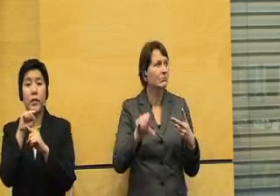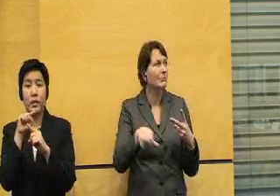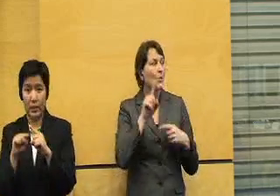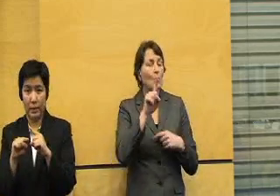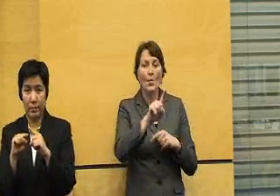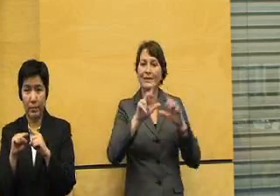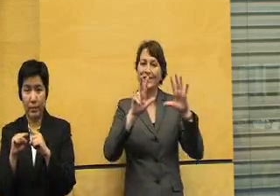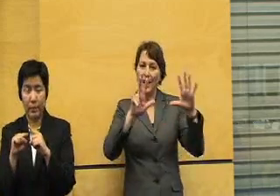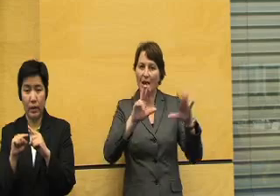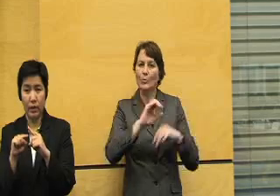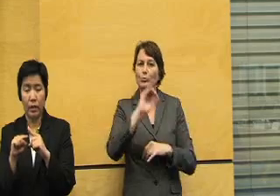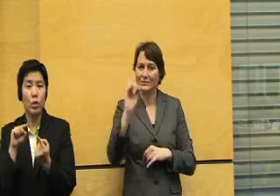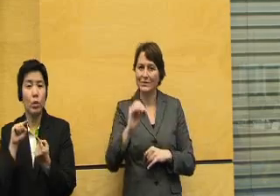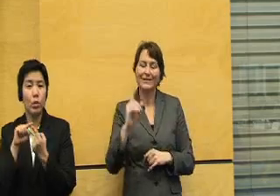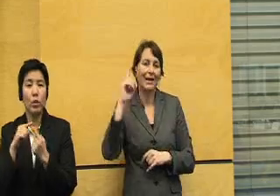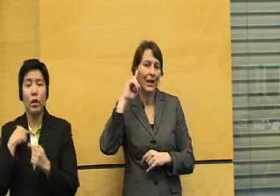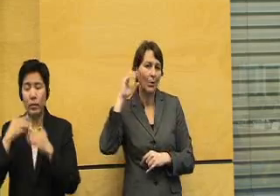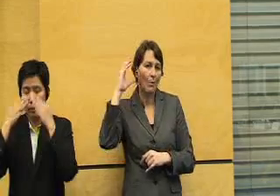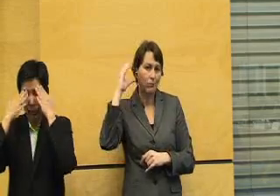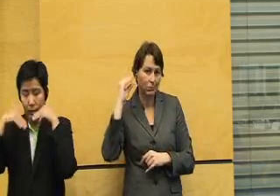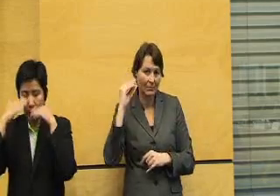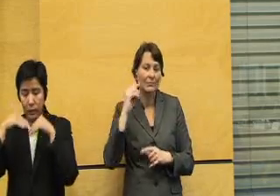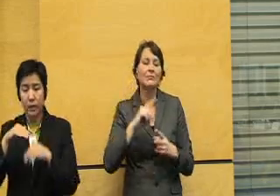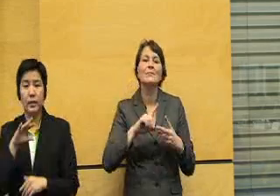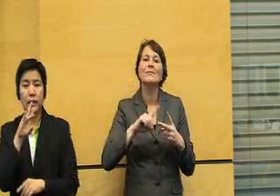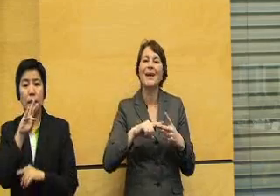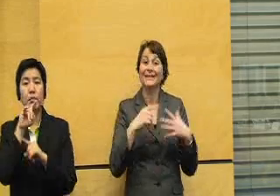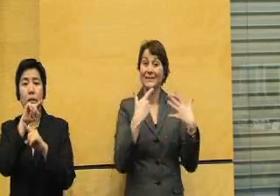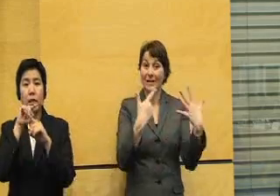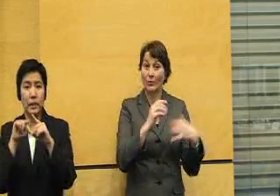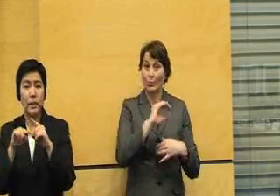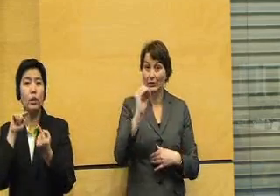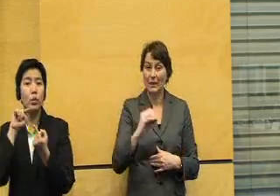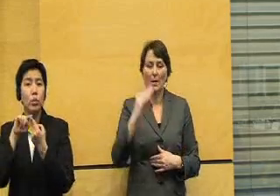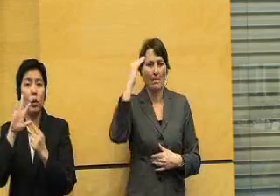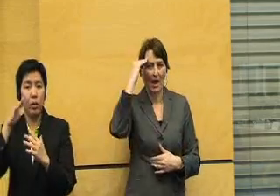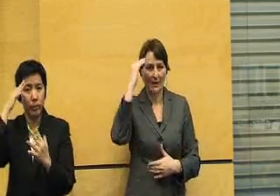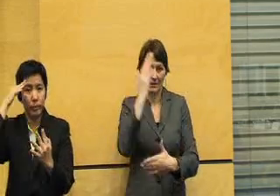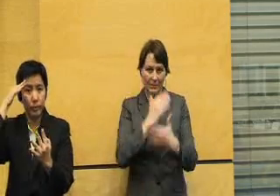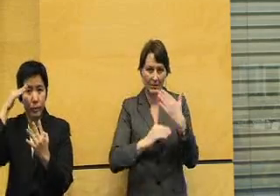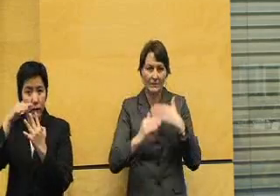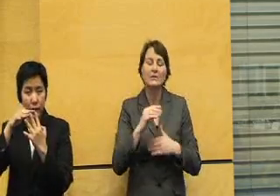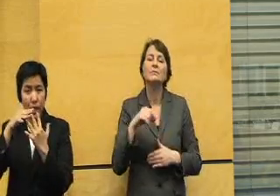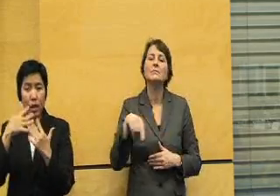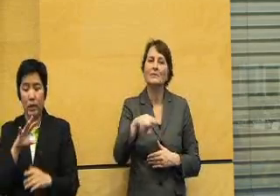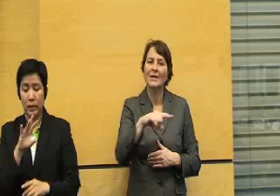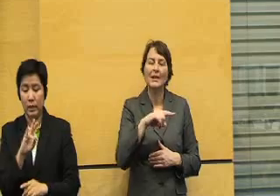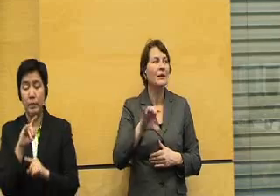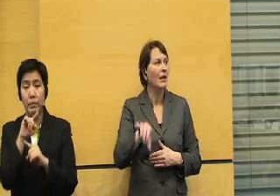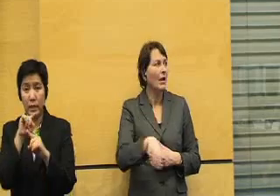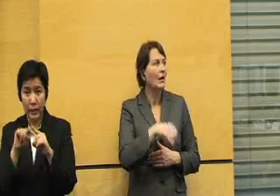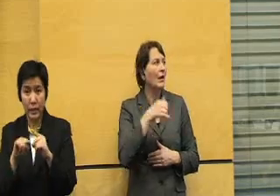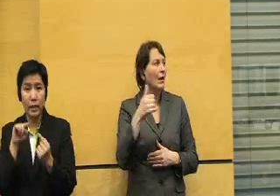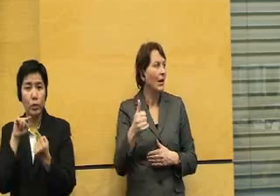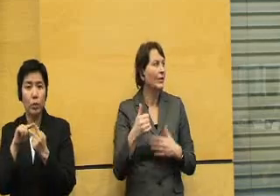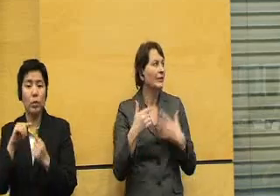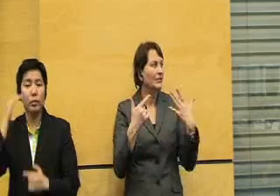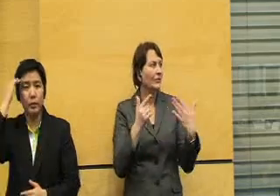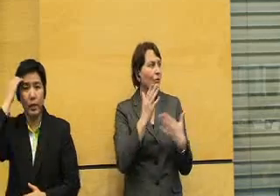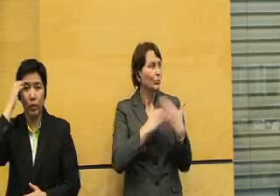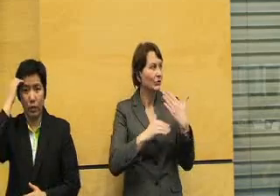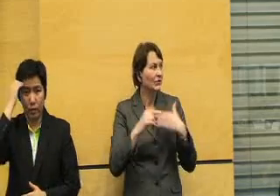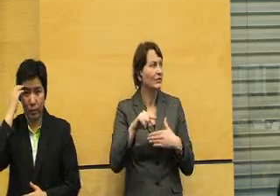disability, 7% are with mental disability, and 7% with intellectual disability.